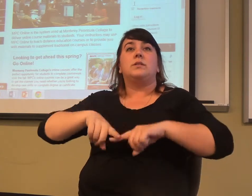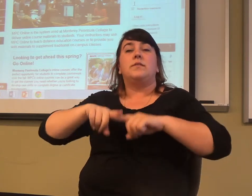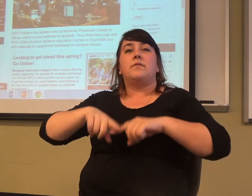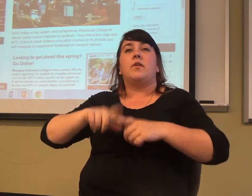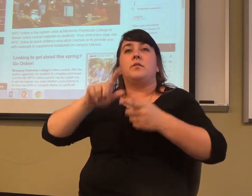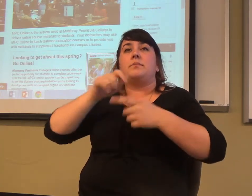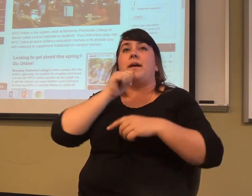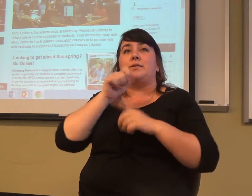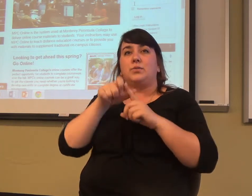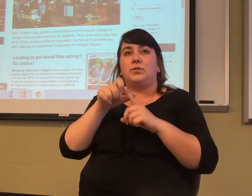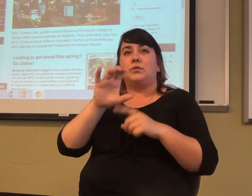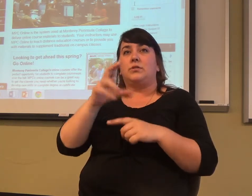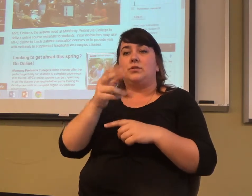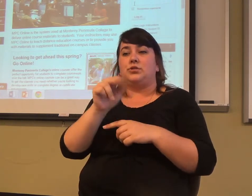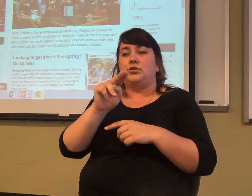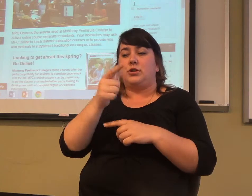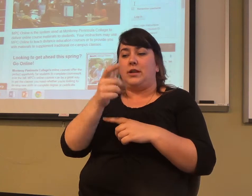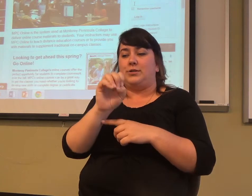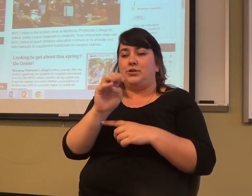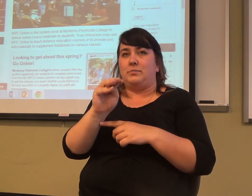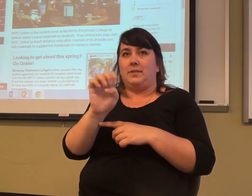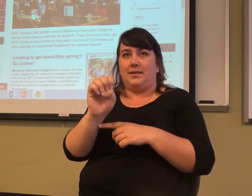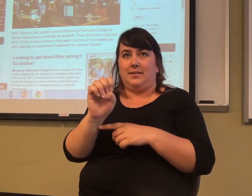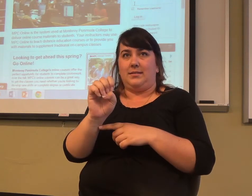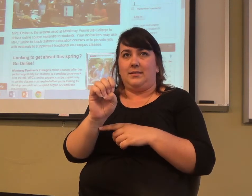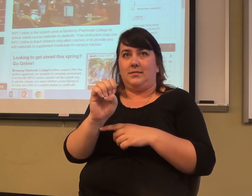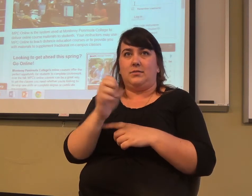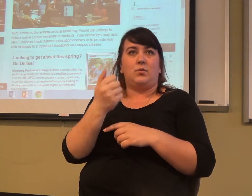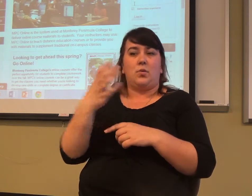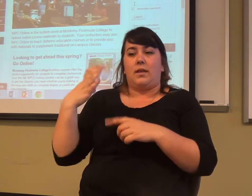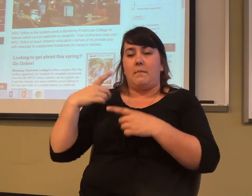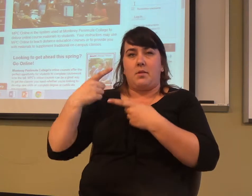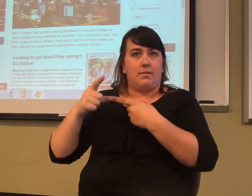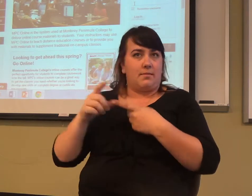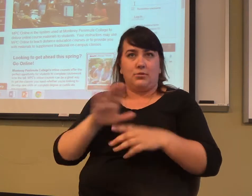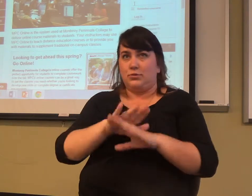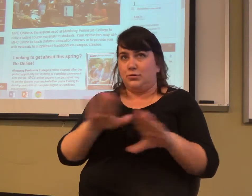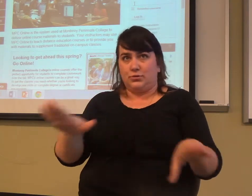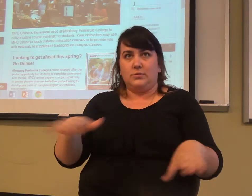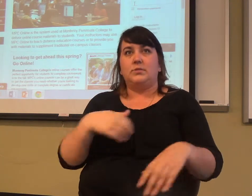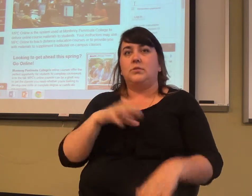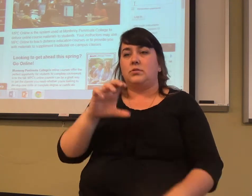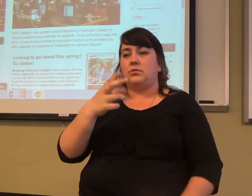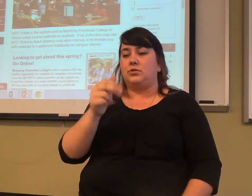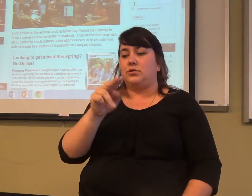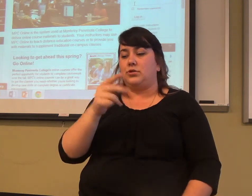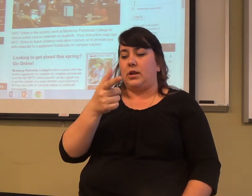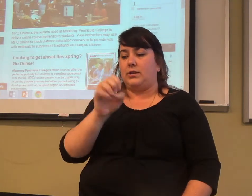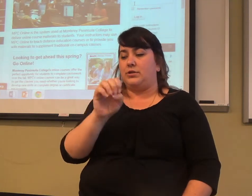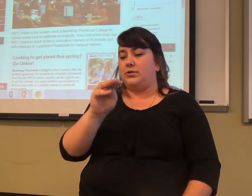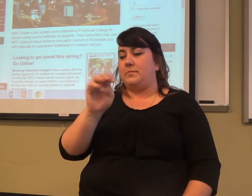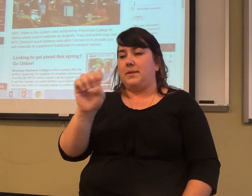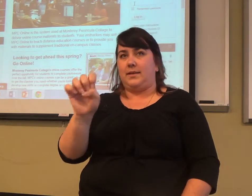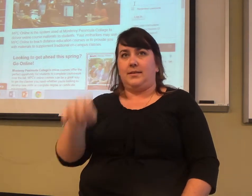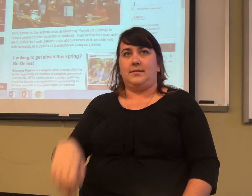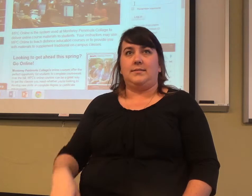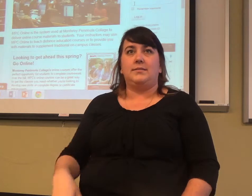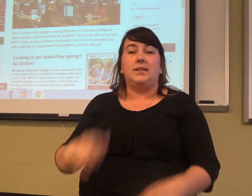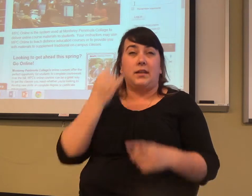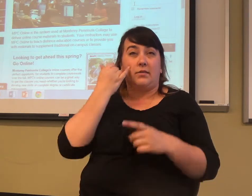All lowercase, all one word. So if you've never logged on to MPC Online, this is going to be your default password. And from there, you will be prompted to